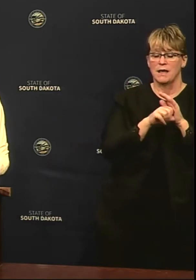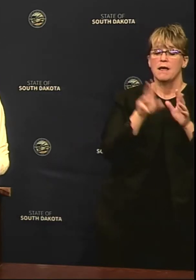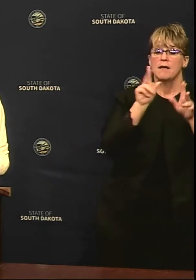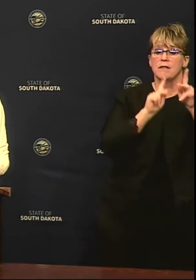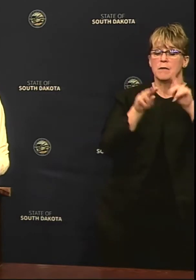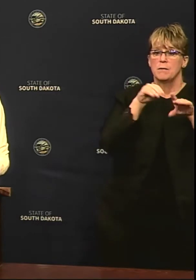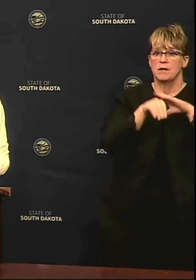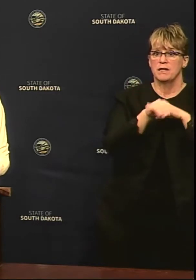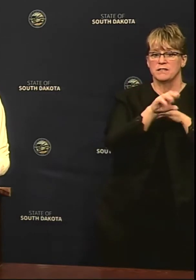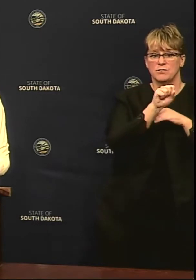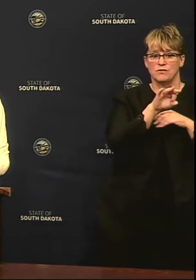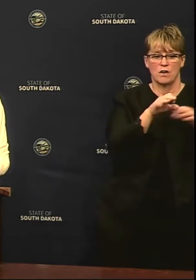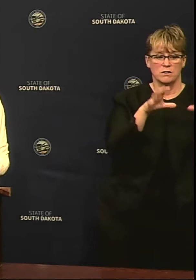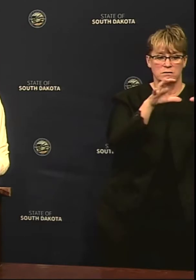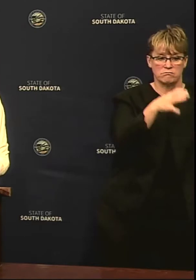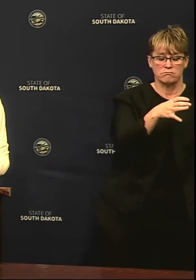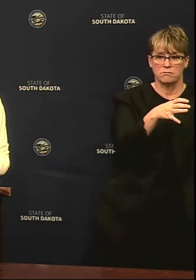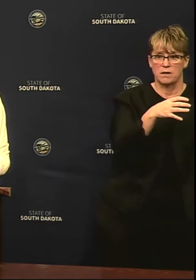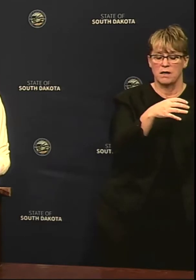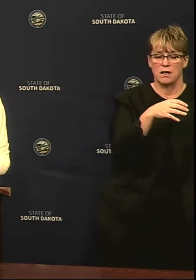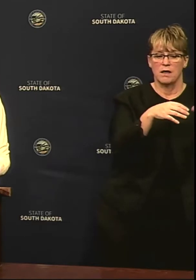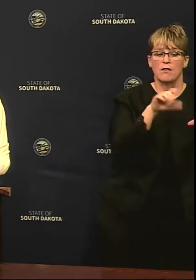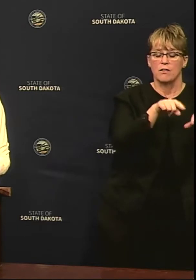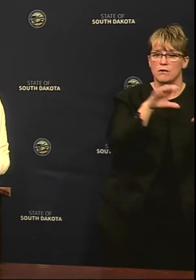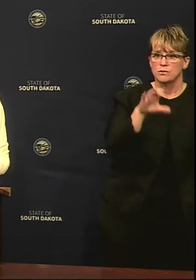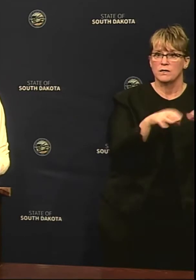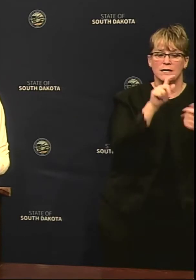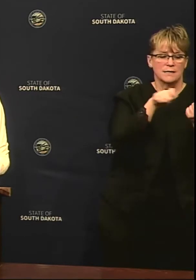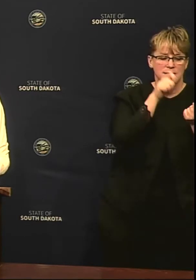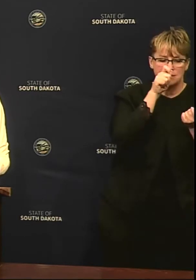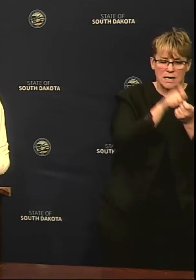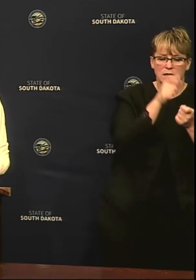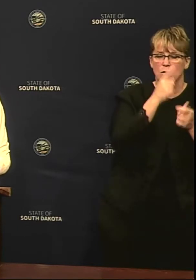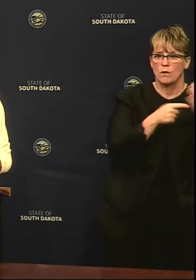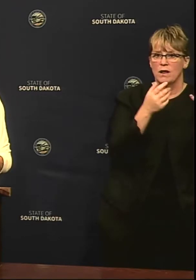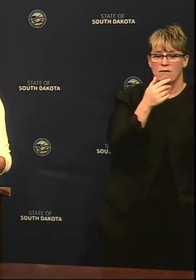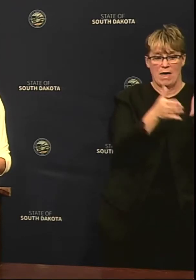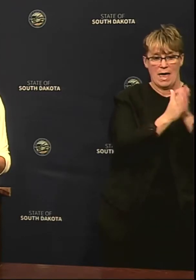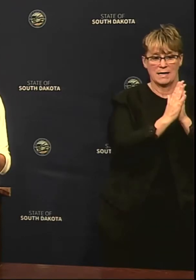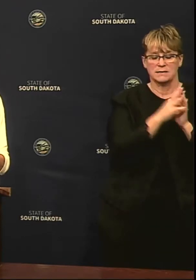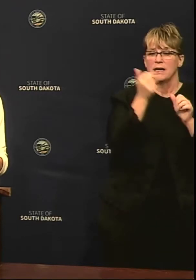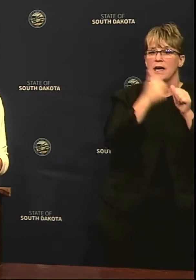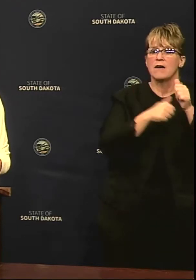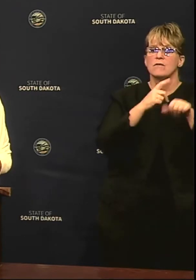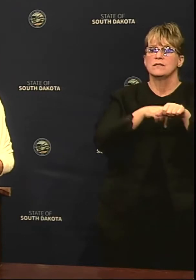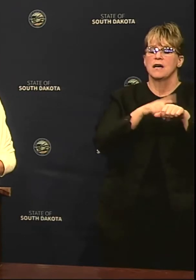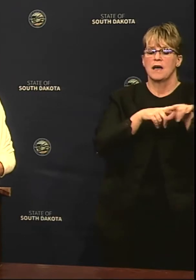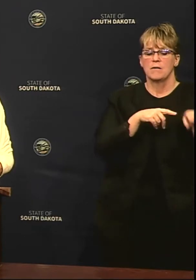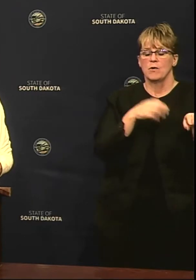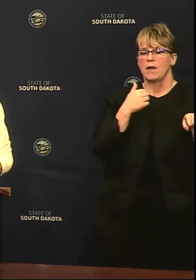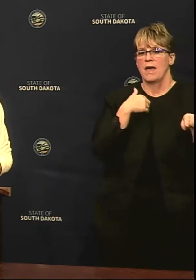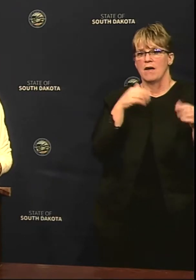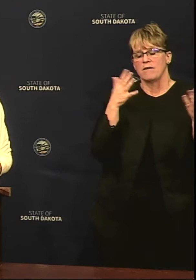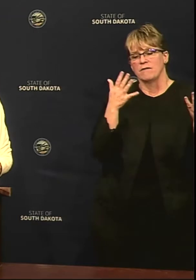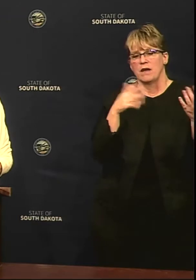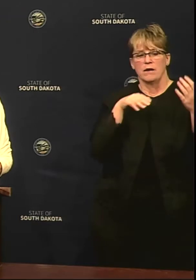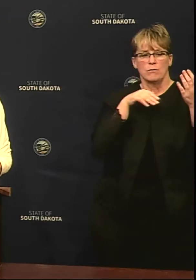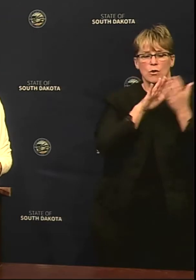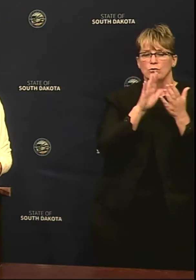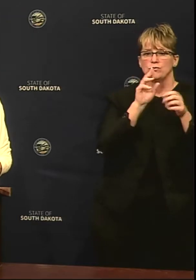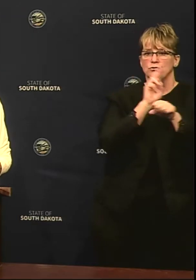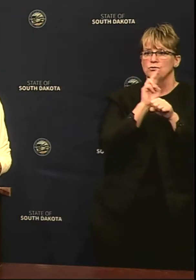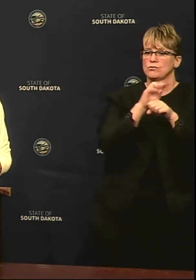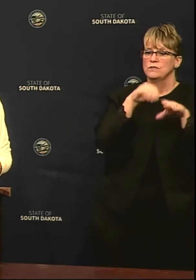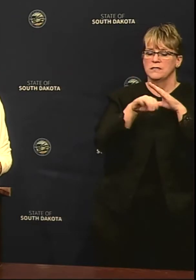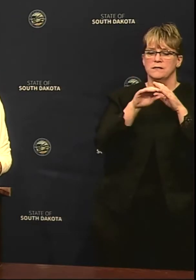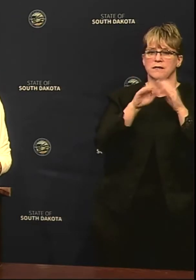doing exactly what I've asked them to do. Every single time we are looking at an approach to use in a community,